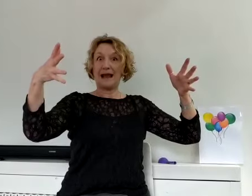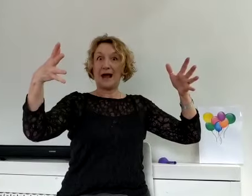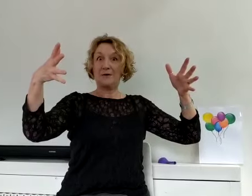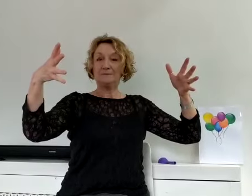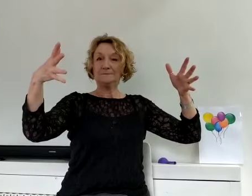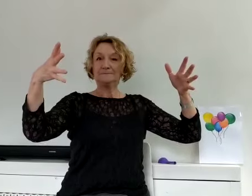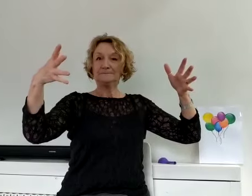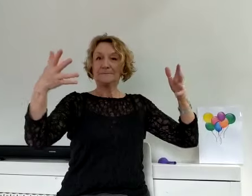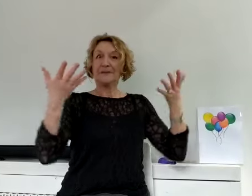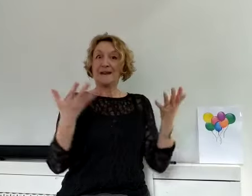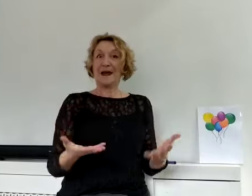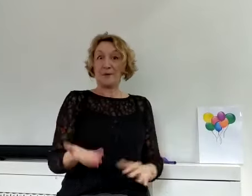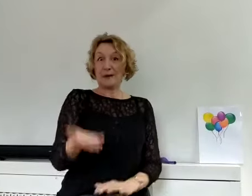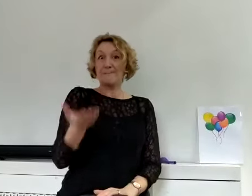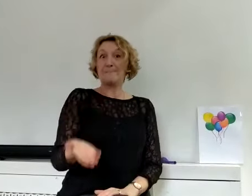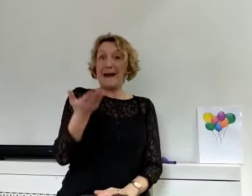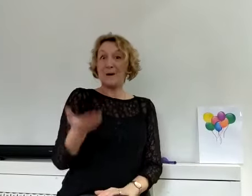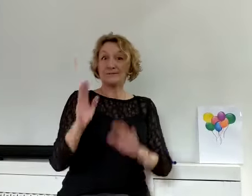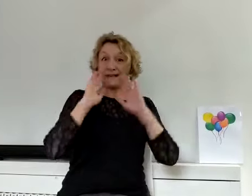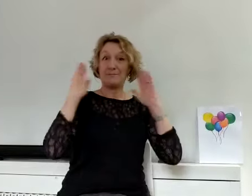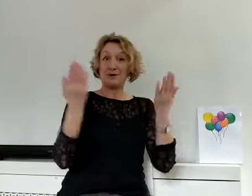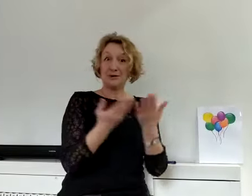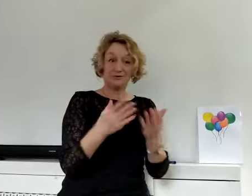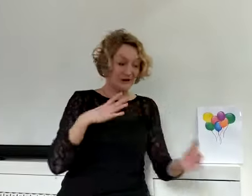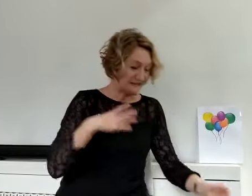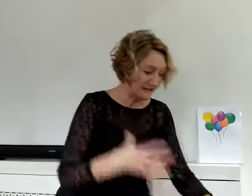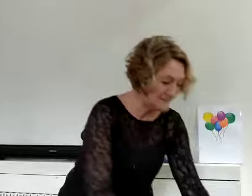now. Now we can bounce our balloon. Ready?